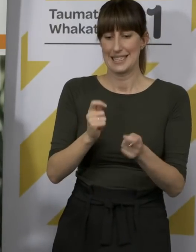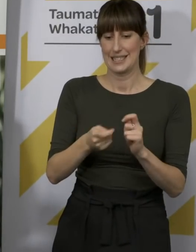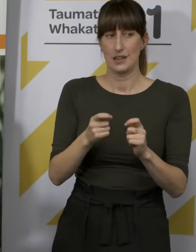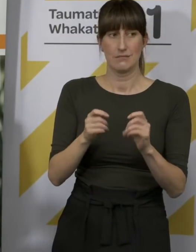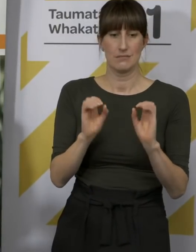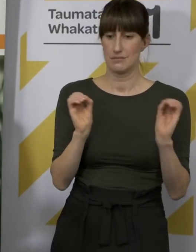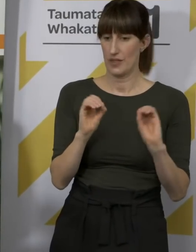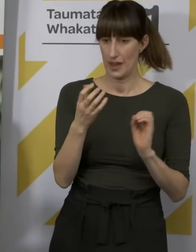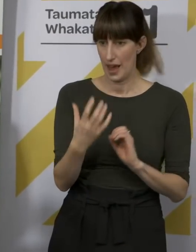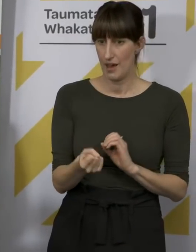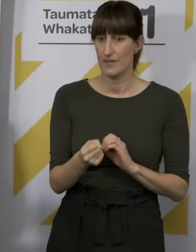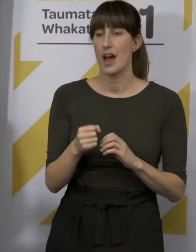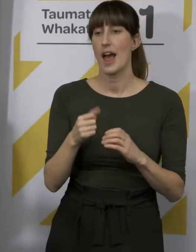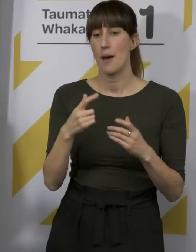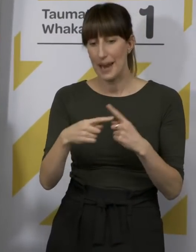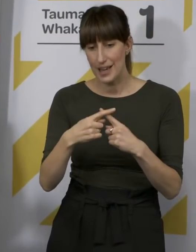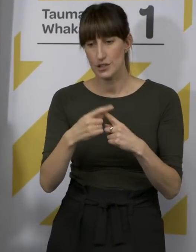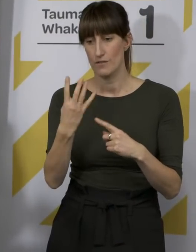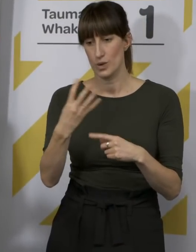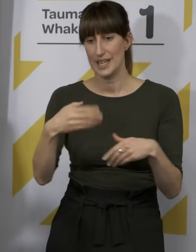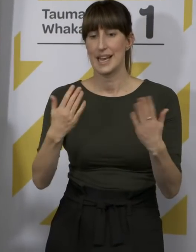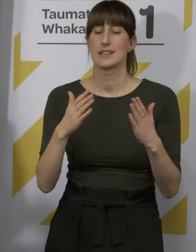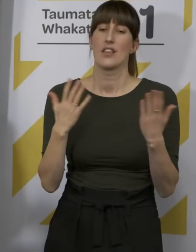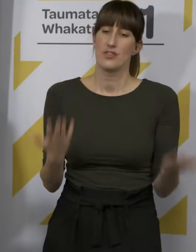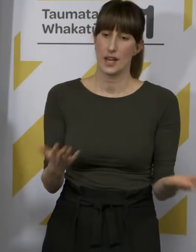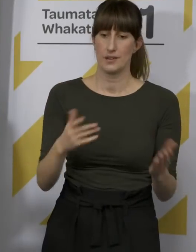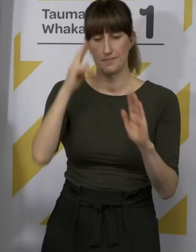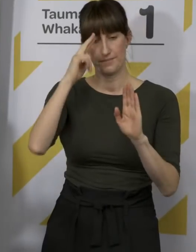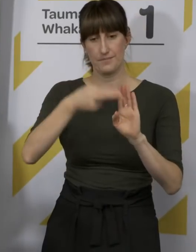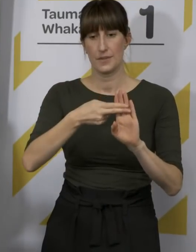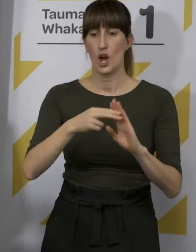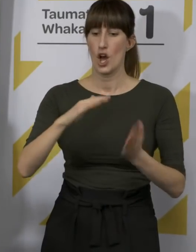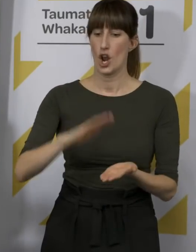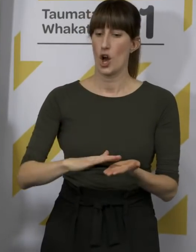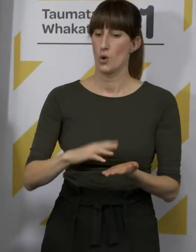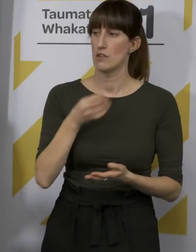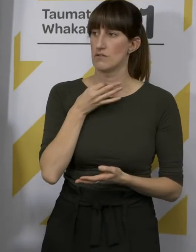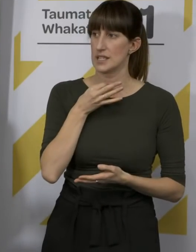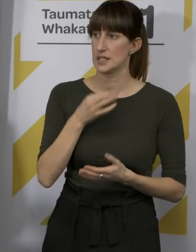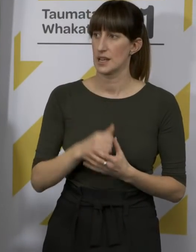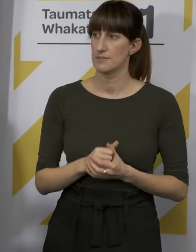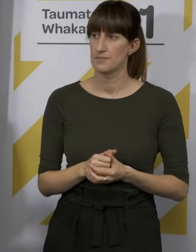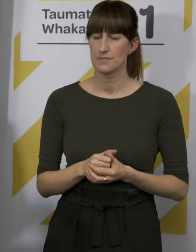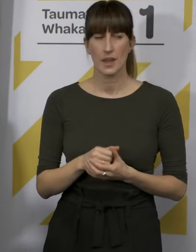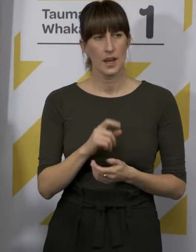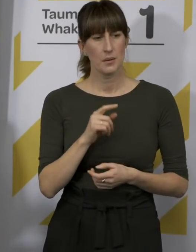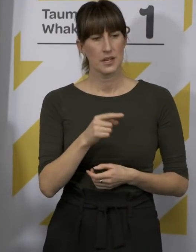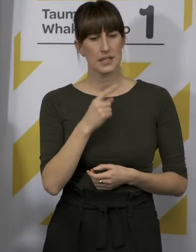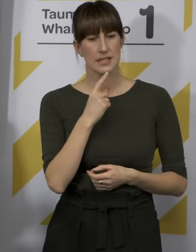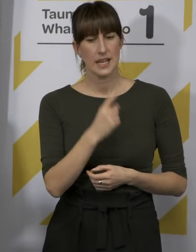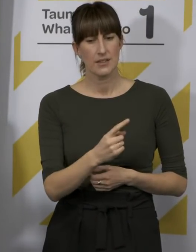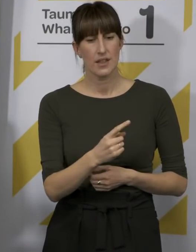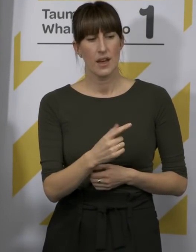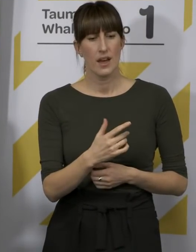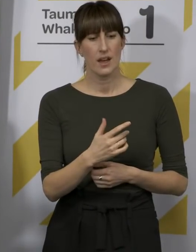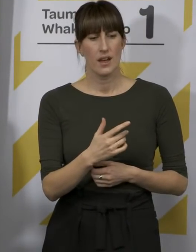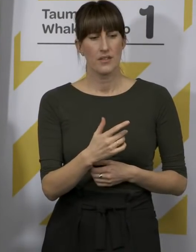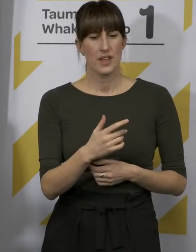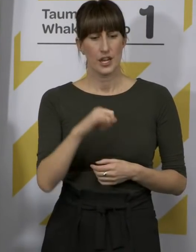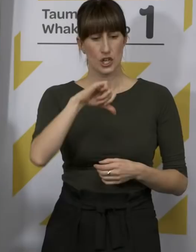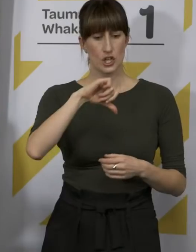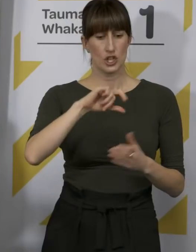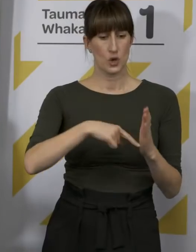come back to my original question, these have been since June 9th. The people released, you said, were offered testing, but since June 9th it's